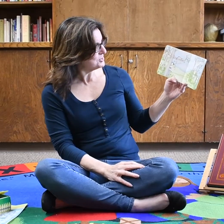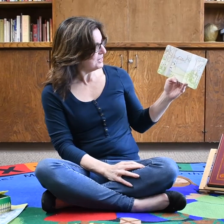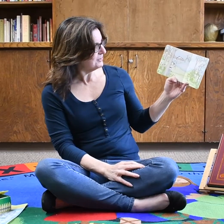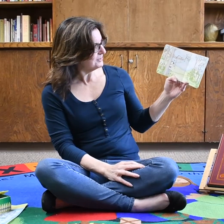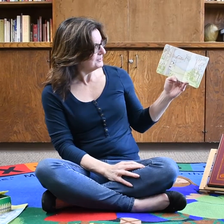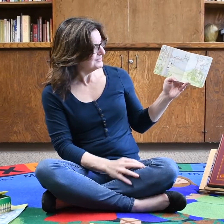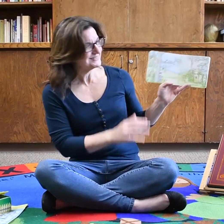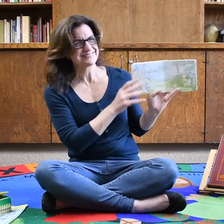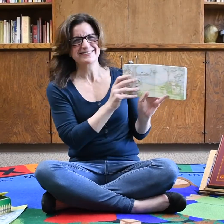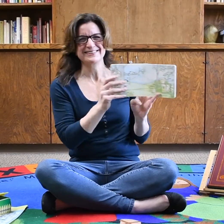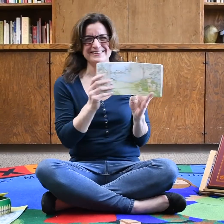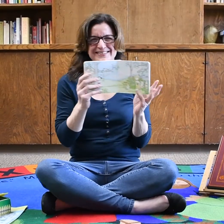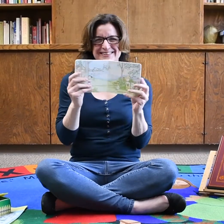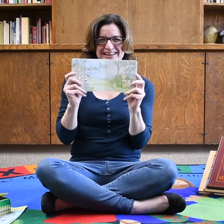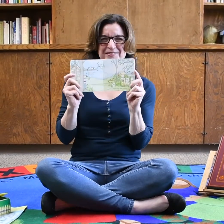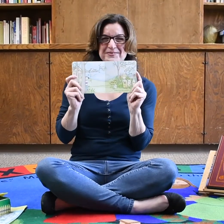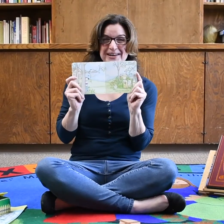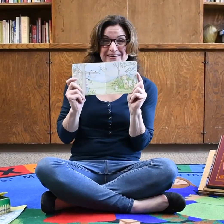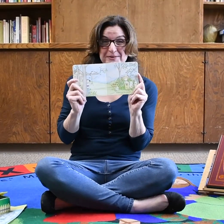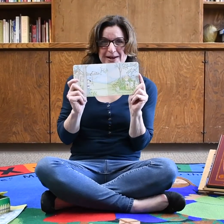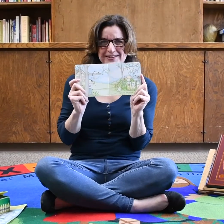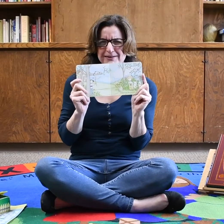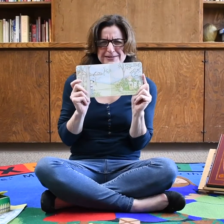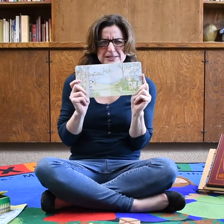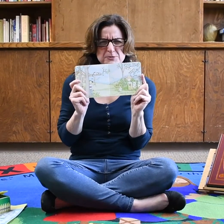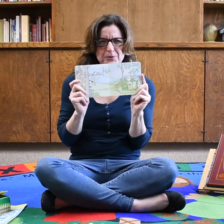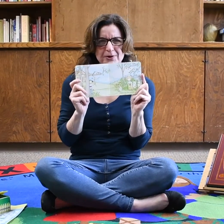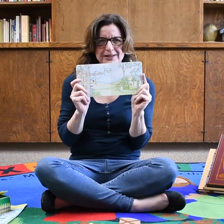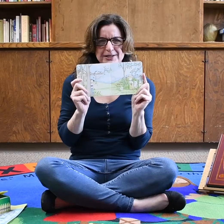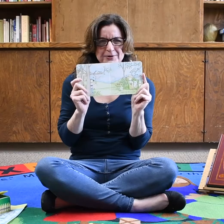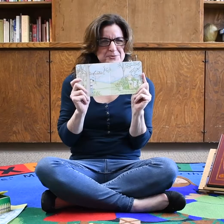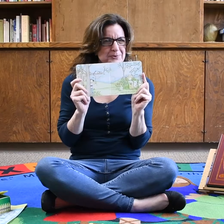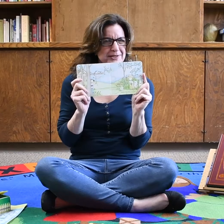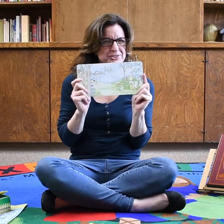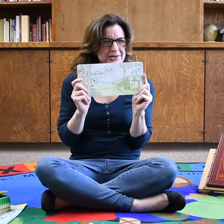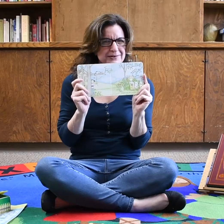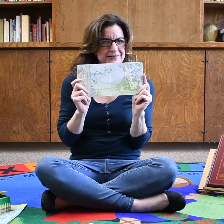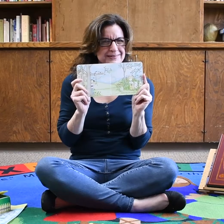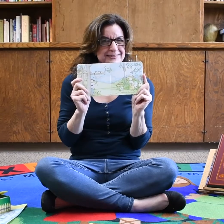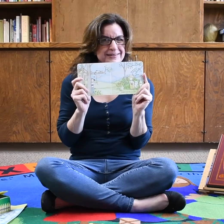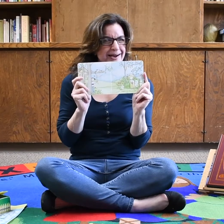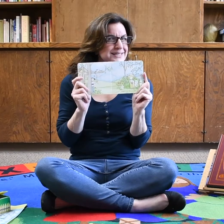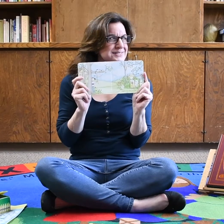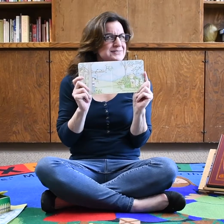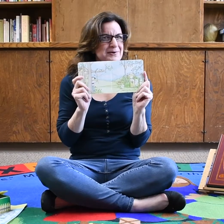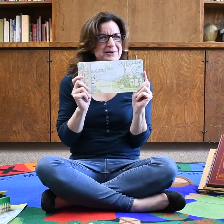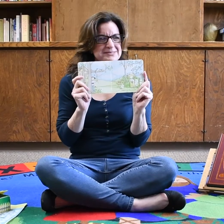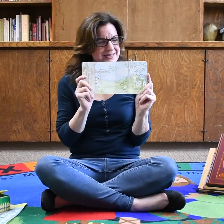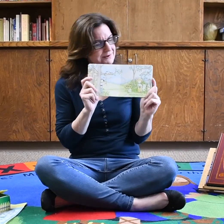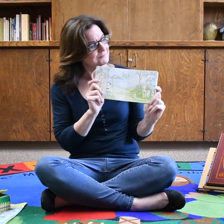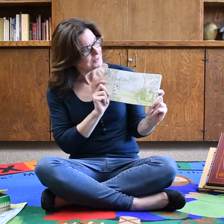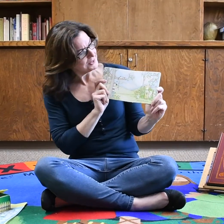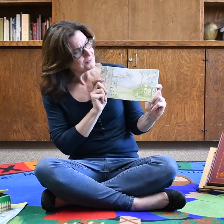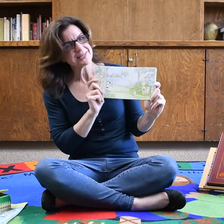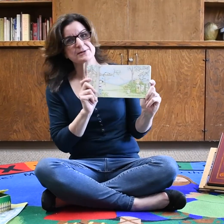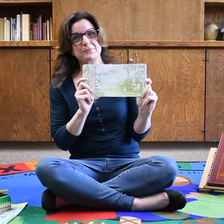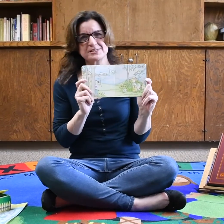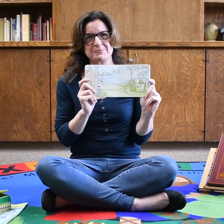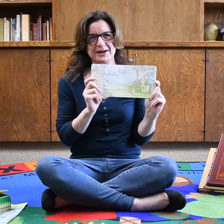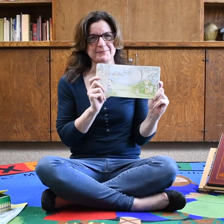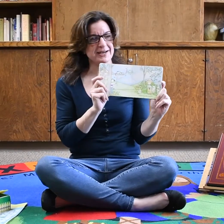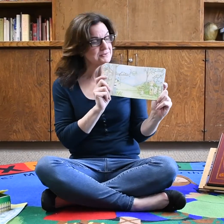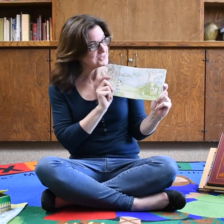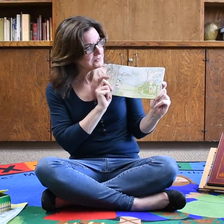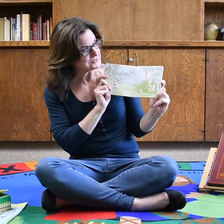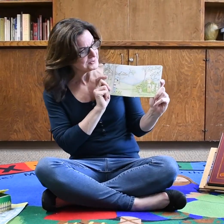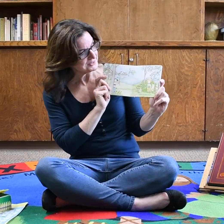Exploring the jungle. Have you ever gone out in the backyard and explored like you were exploring a jungle? I used to do that when I was little. We had some woods